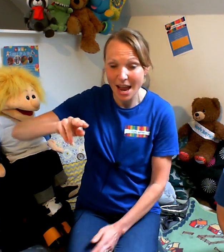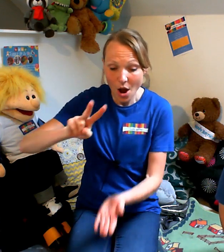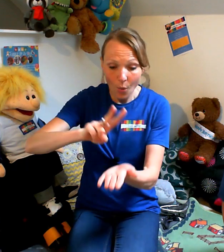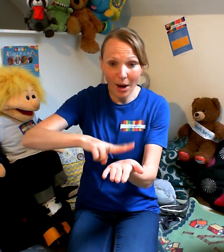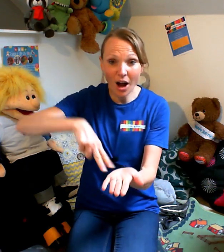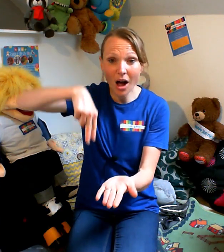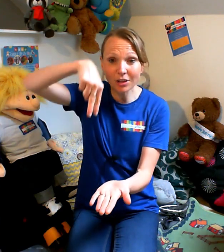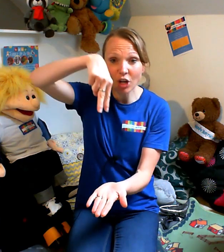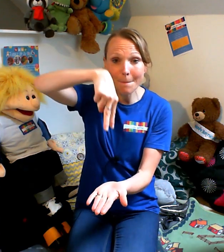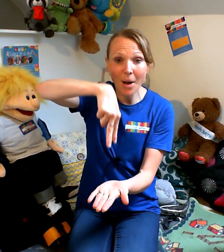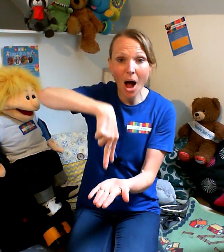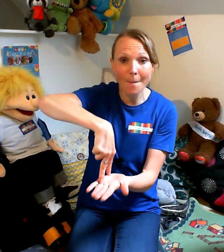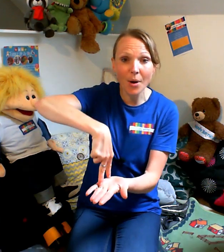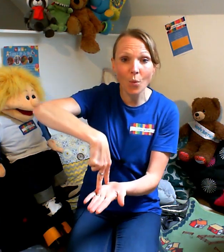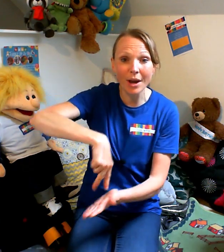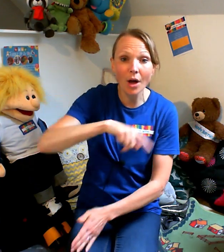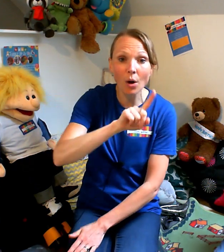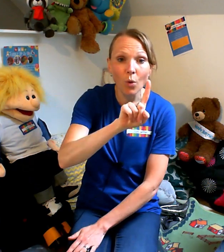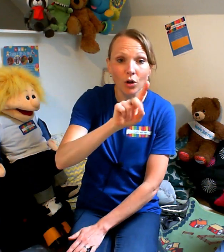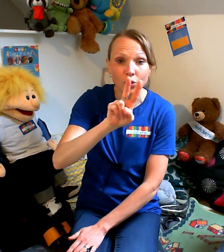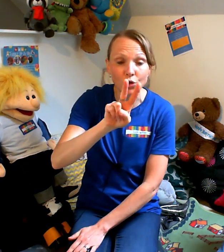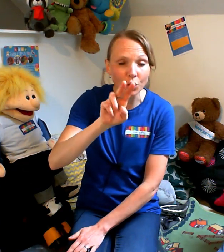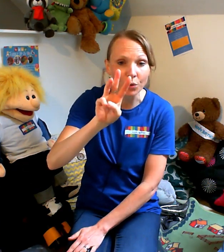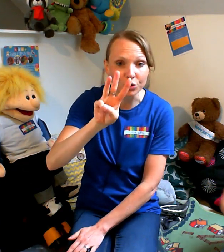We all jump up with a 1, 2, 3.